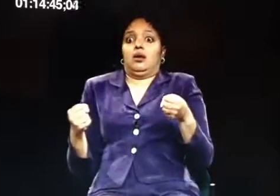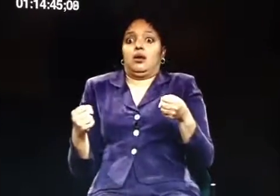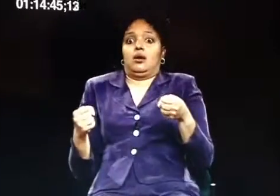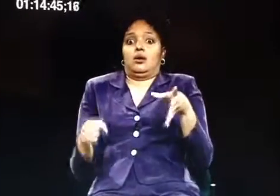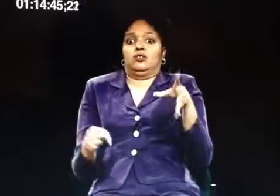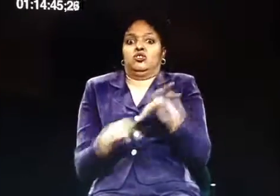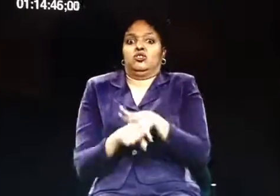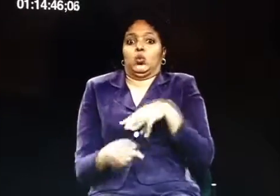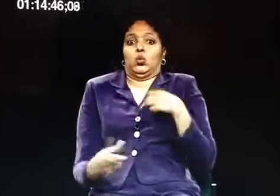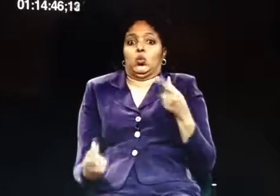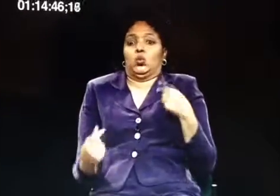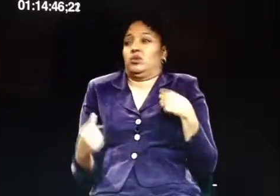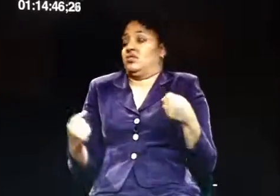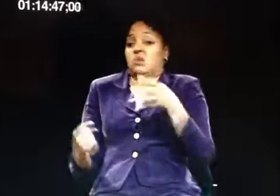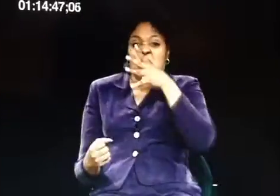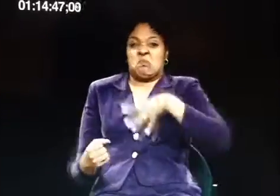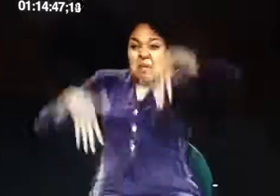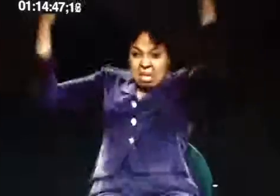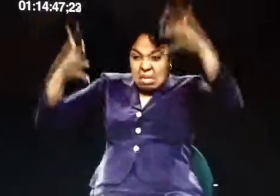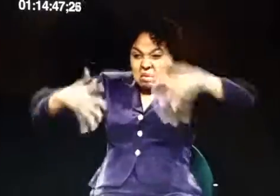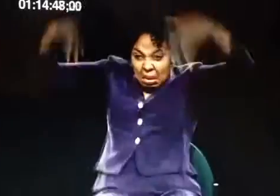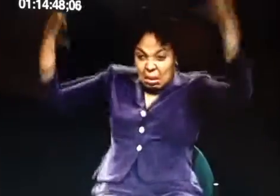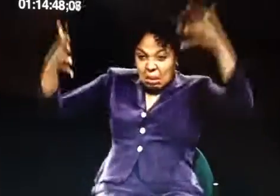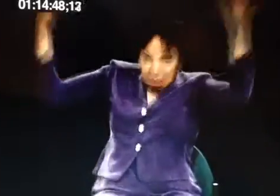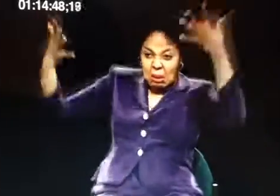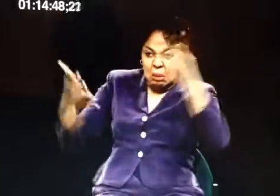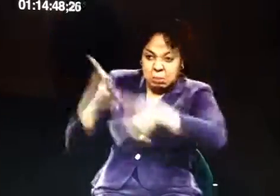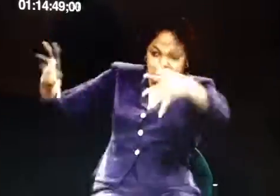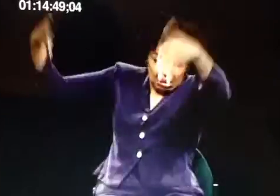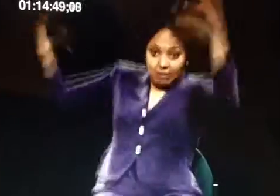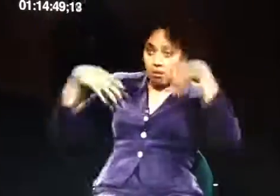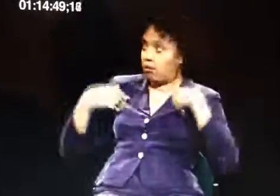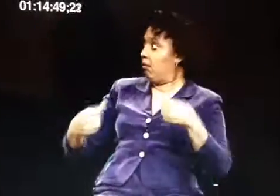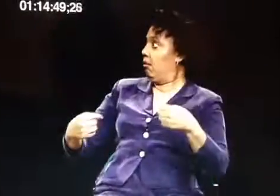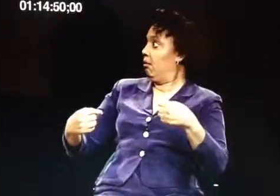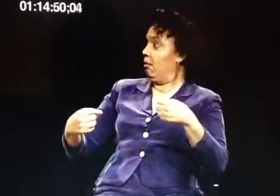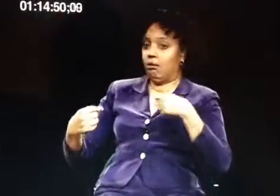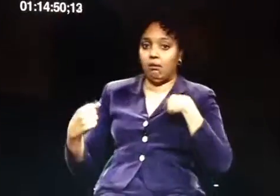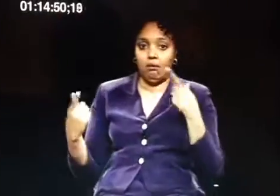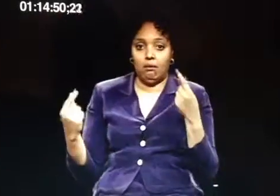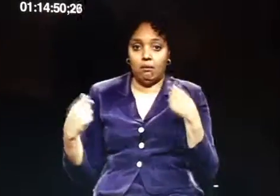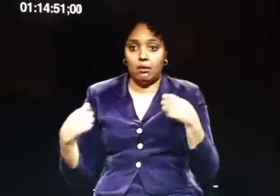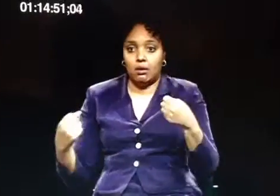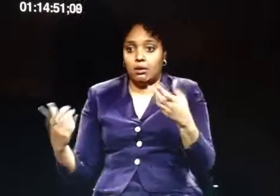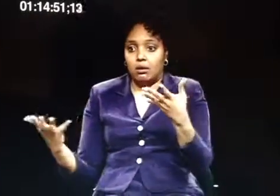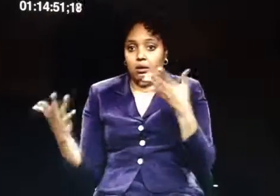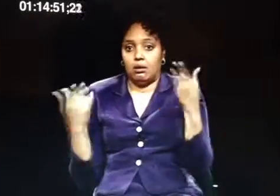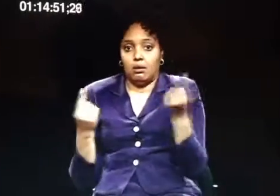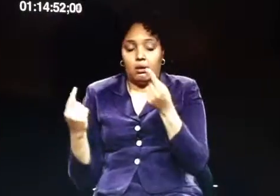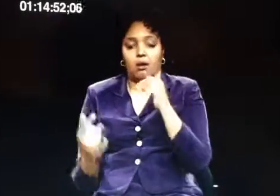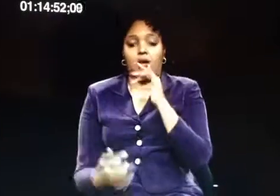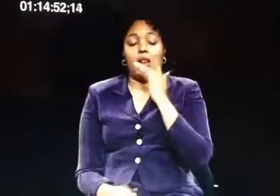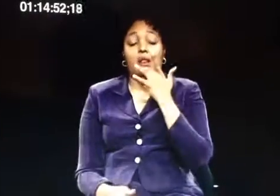and I backed into another parked car, and I was freaking out. I had no idea what to do, and someone was yelling at me from the sidewalk.